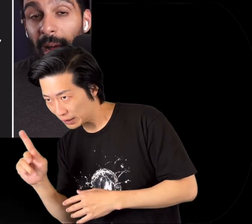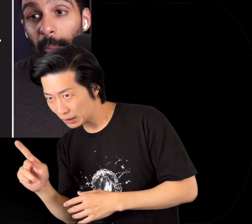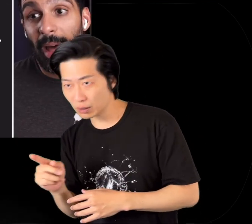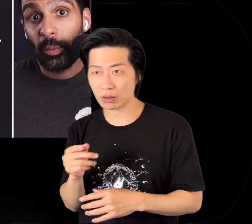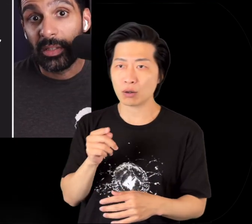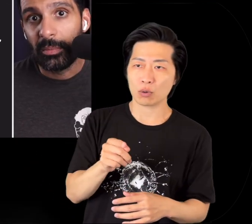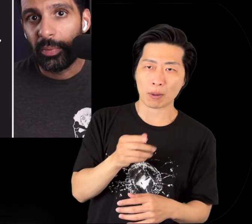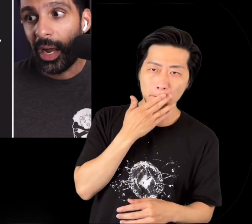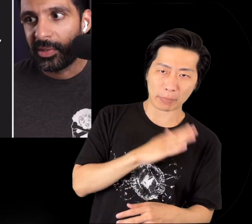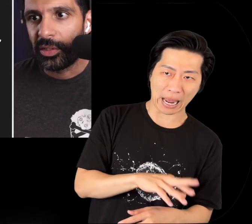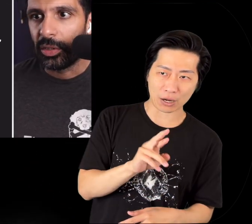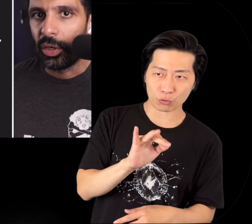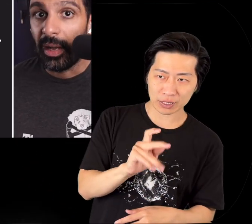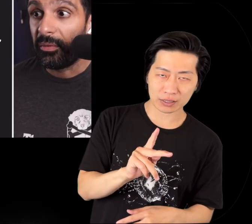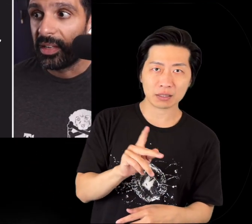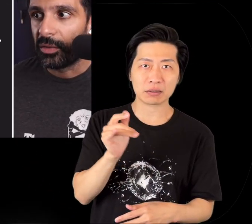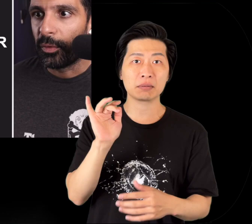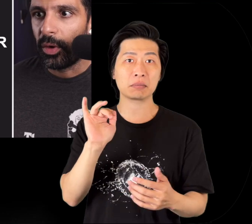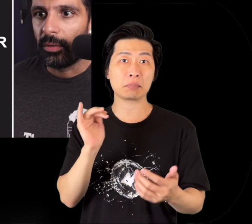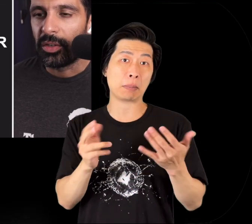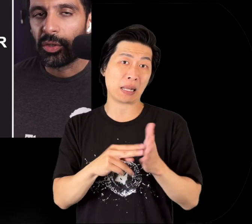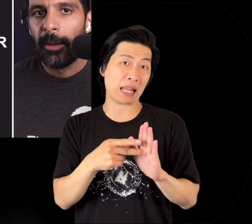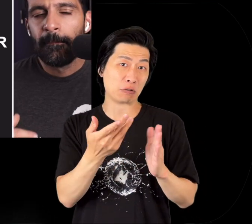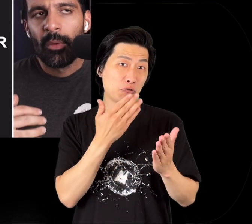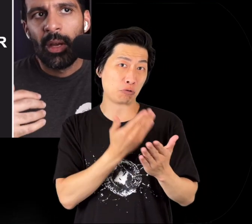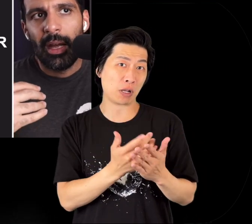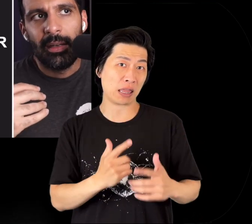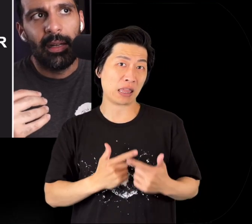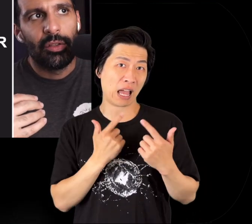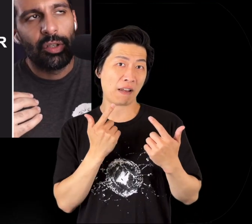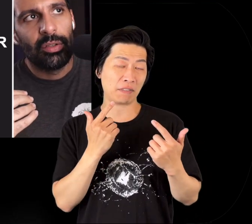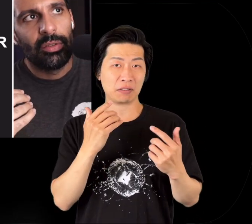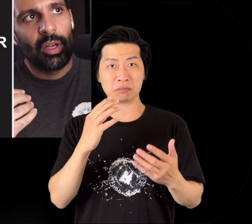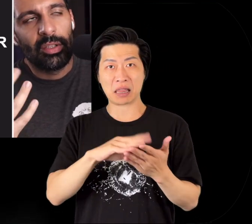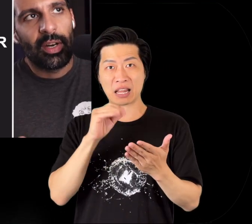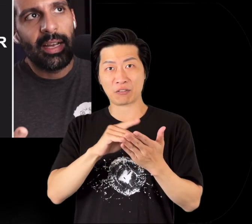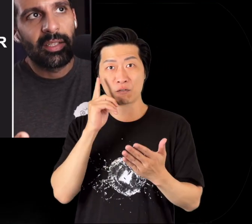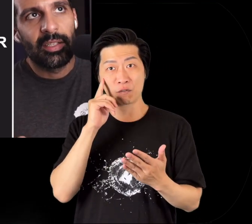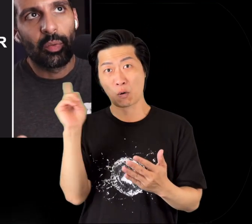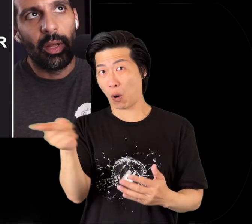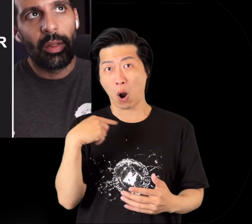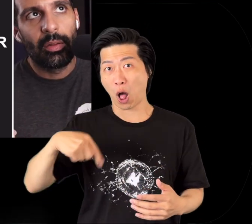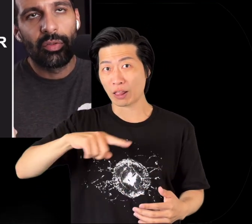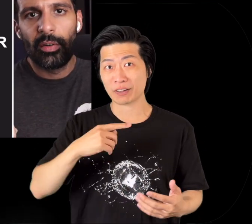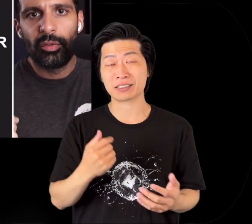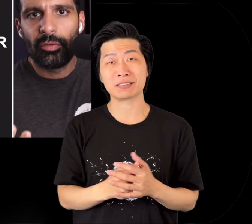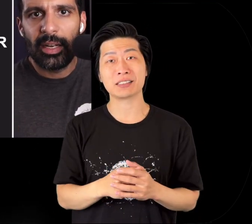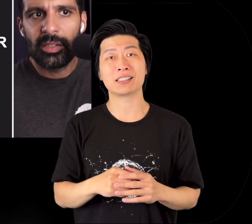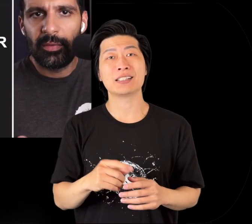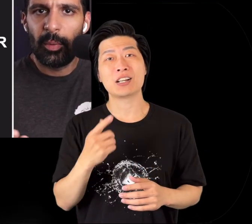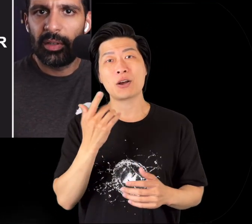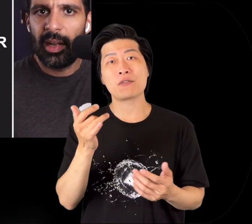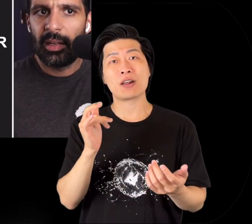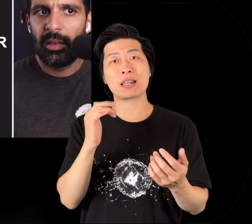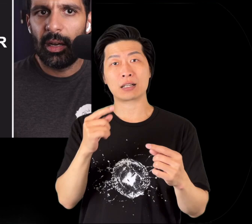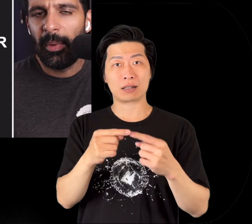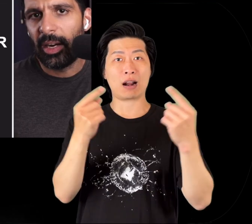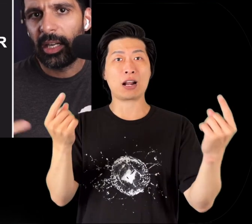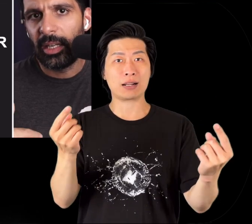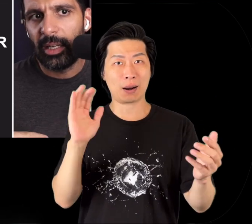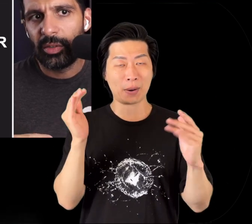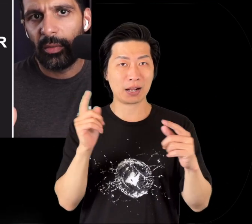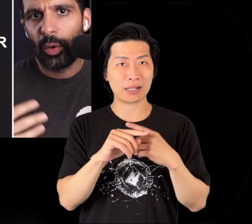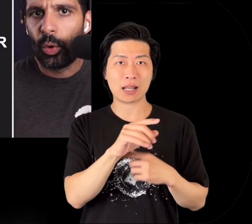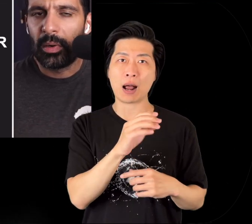ones are the bad ones. And perhaps that's a good life lesson for all of us. And to contrast this with sort of the rest, if I'm going to take